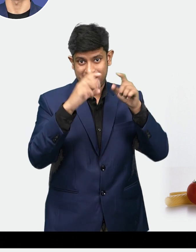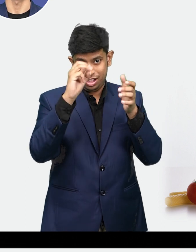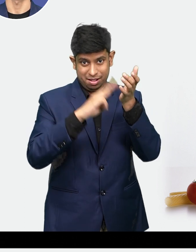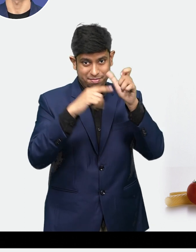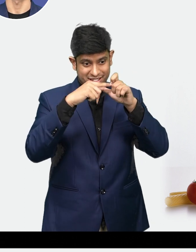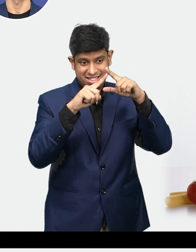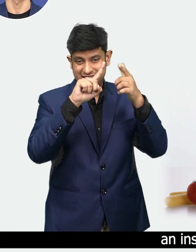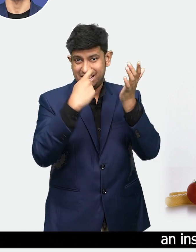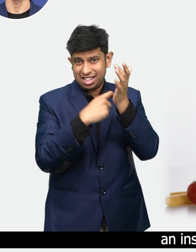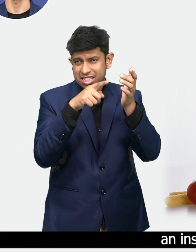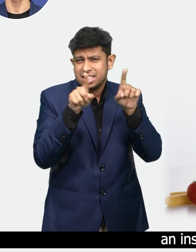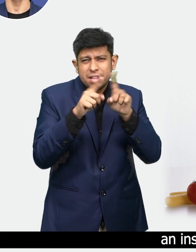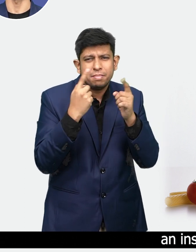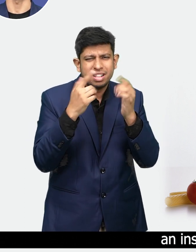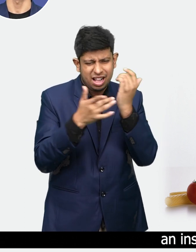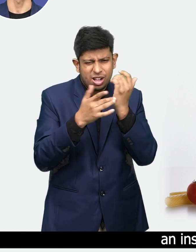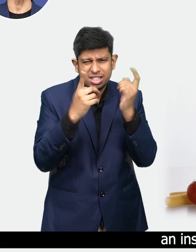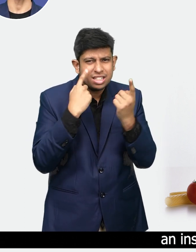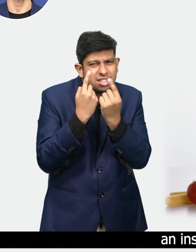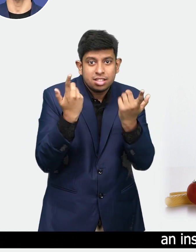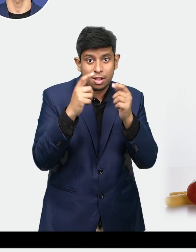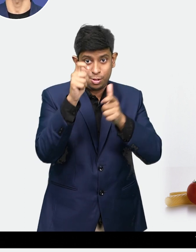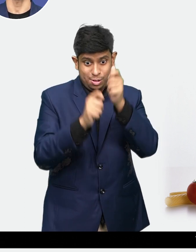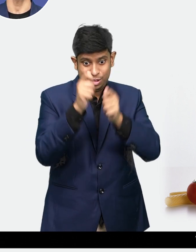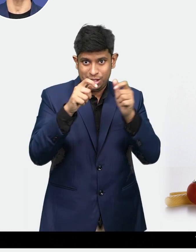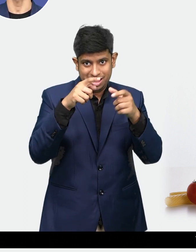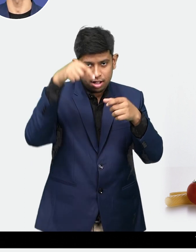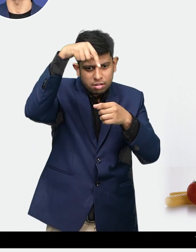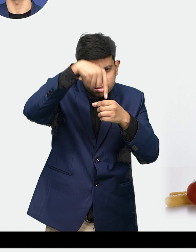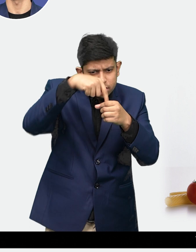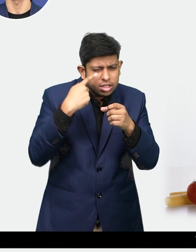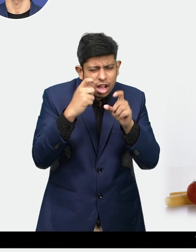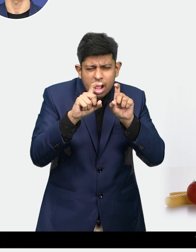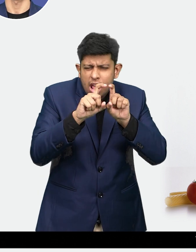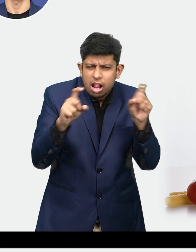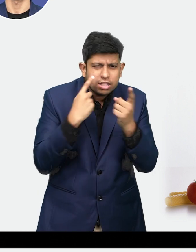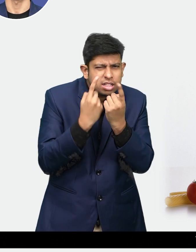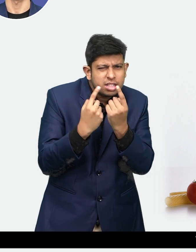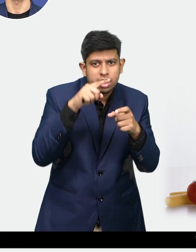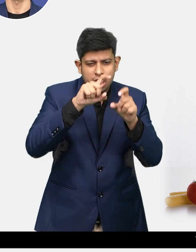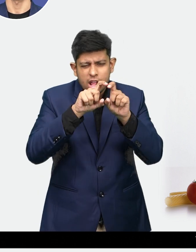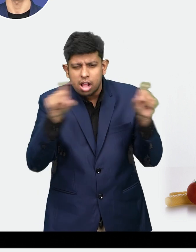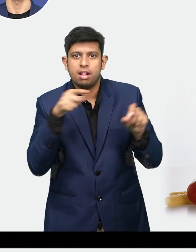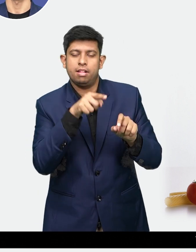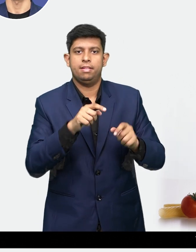lactometer, an instrument used to check the purity of milk.